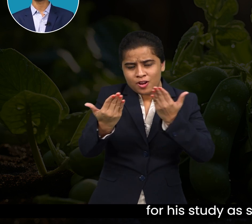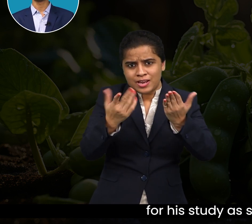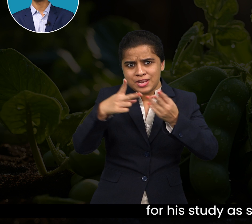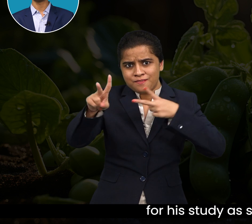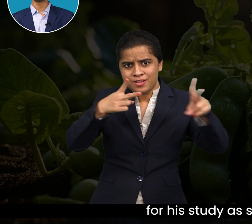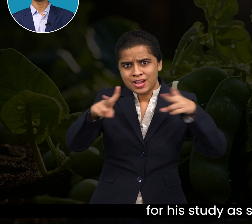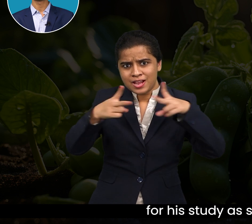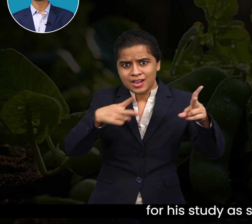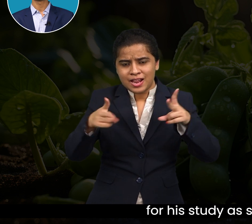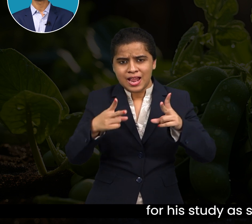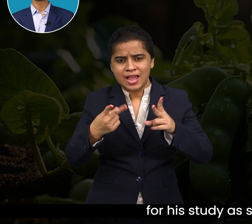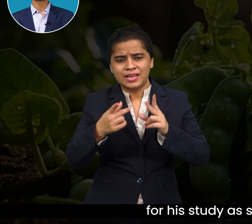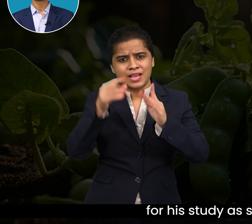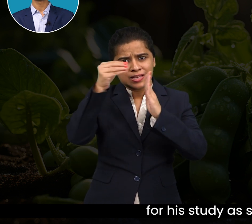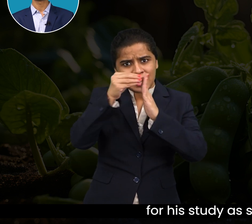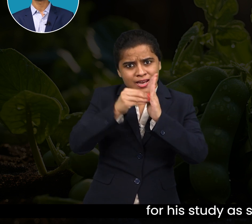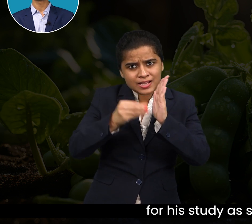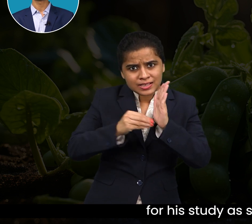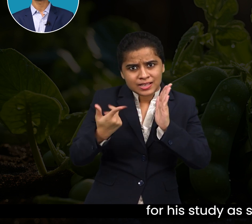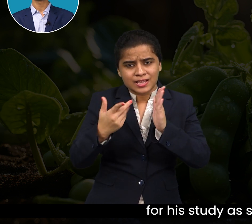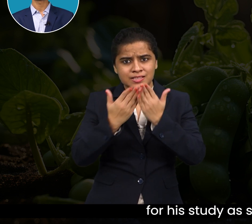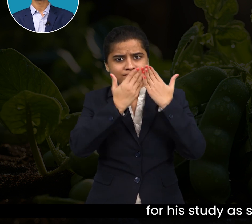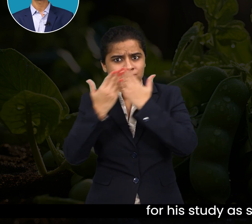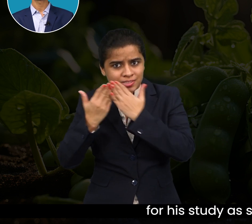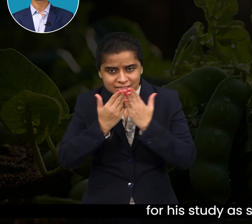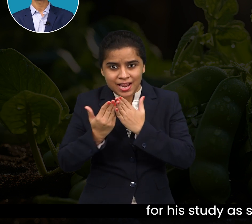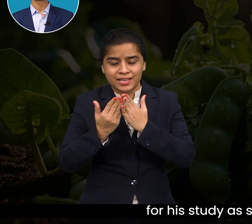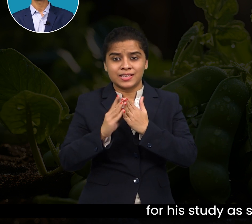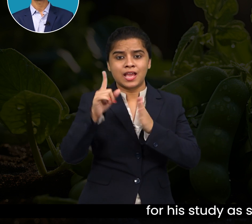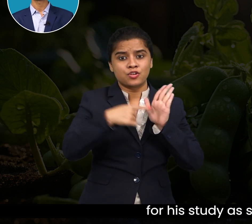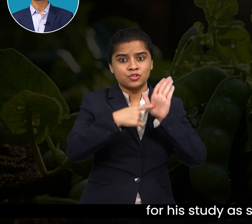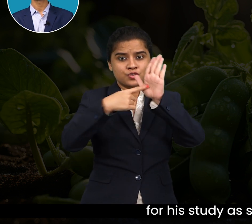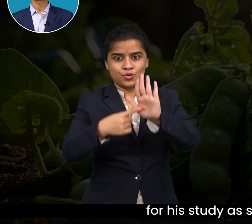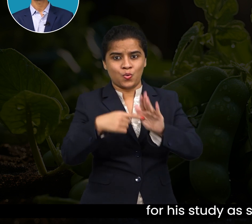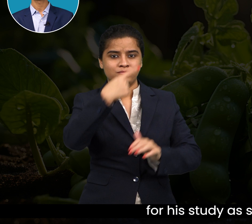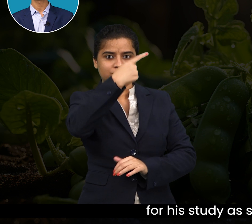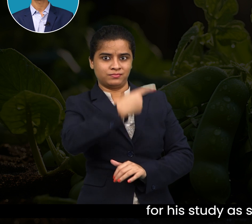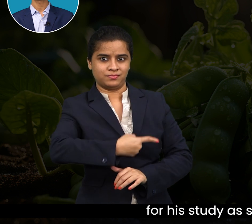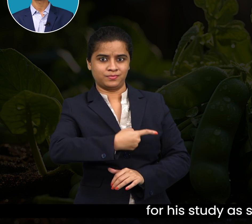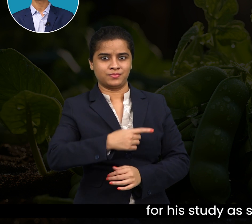as shown in the table.